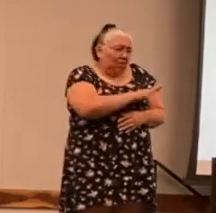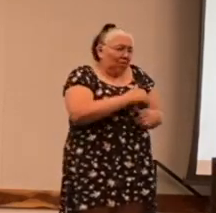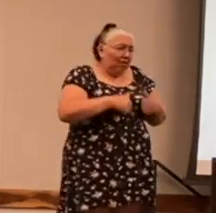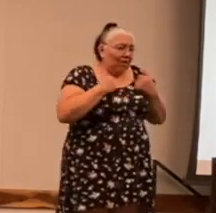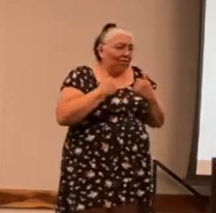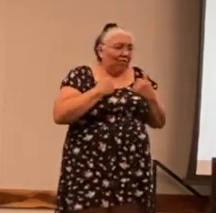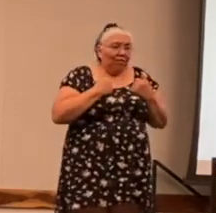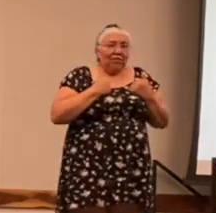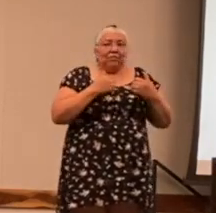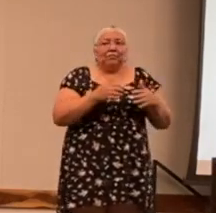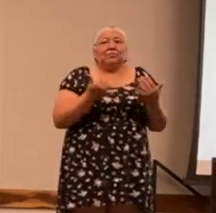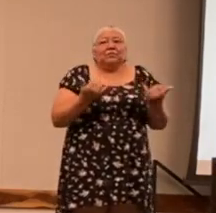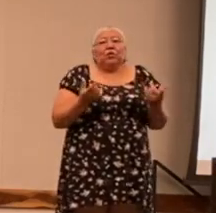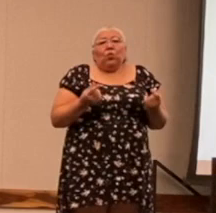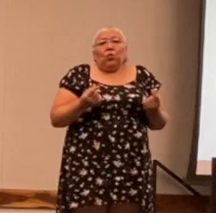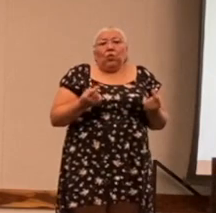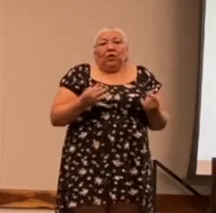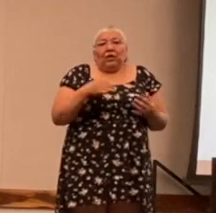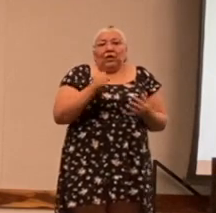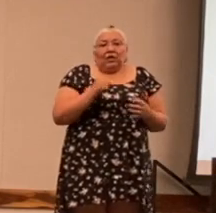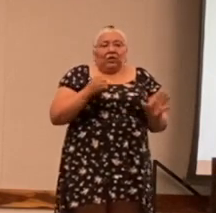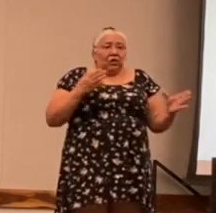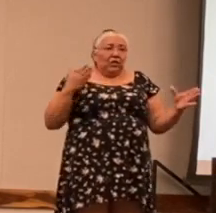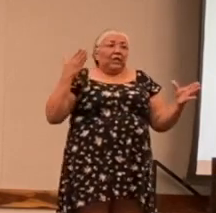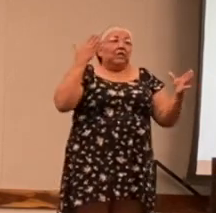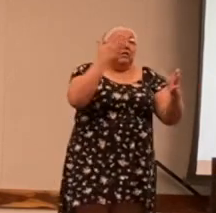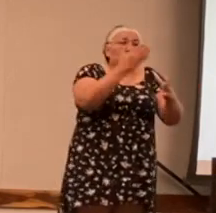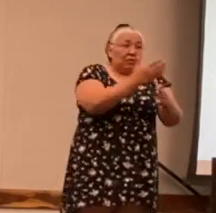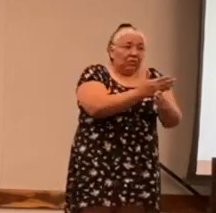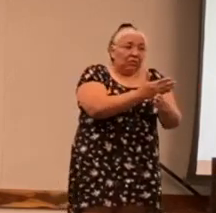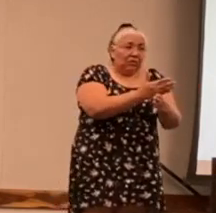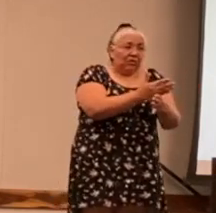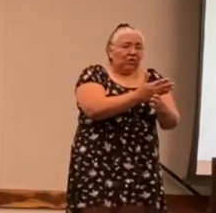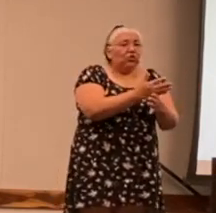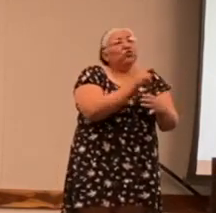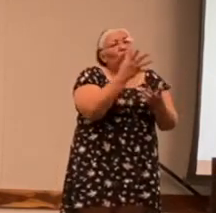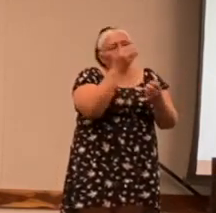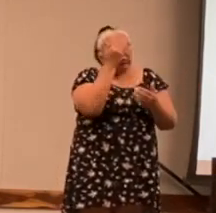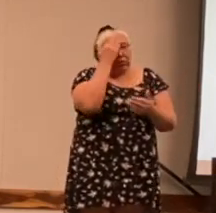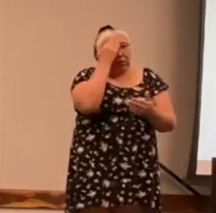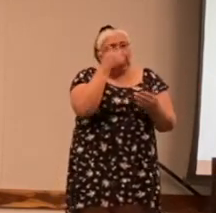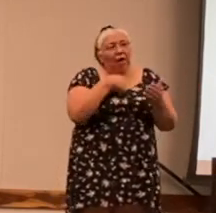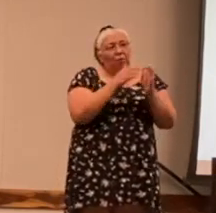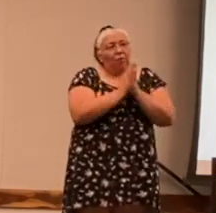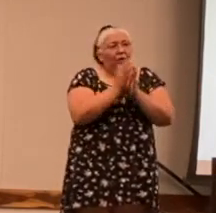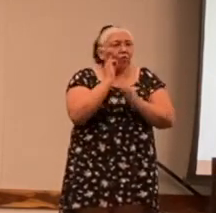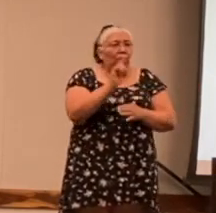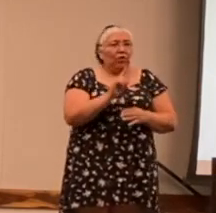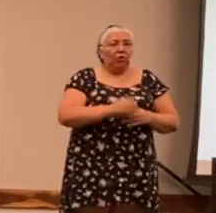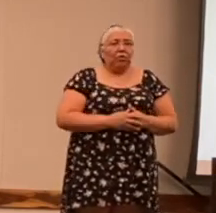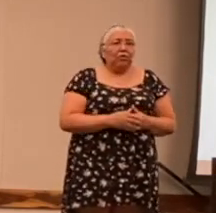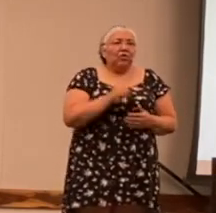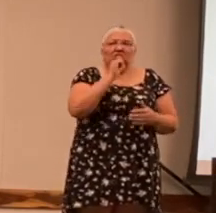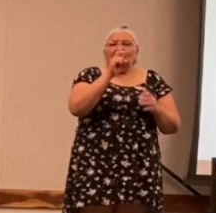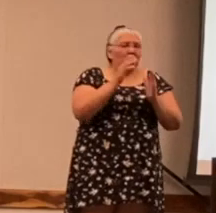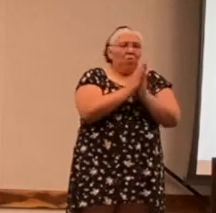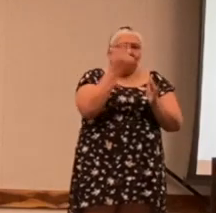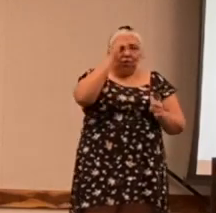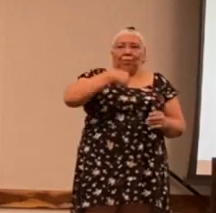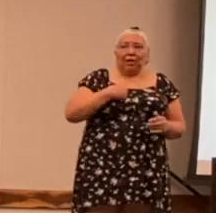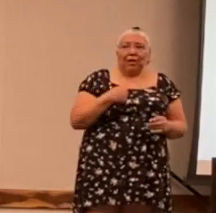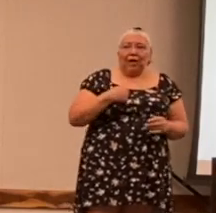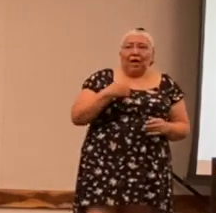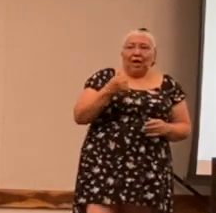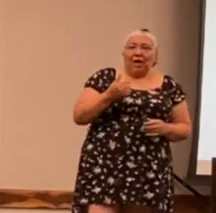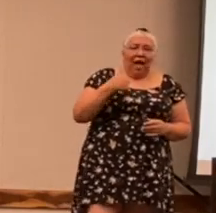right? And maybe what we have to do is just intercede and say, hey, I just want you to know, I'm praying for you. You don't need to pray for me. I don't